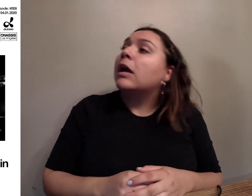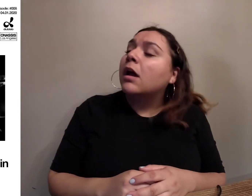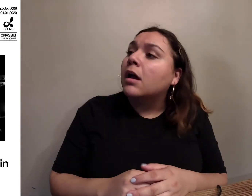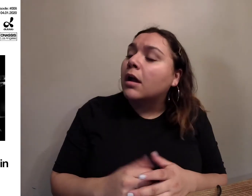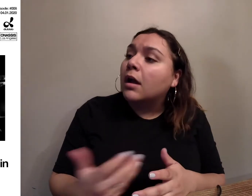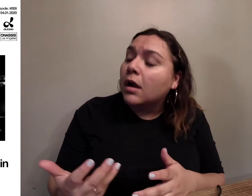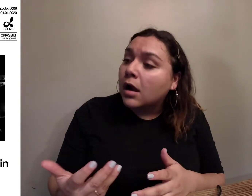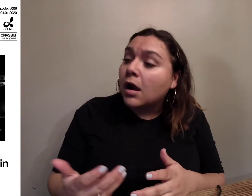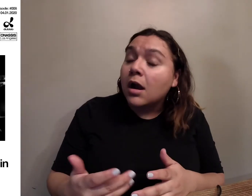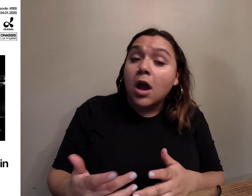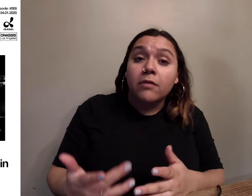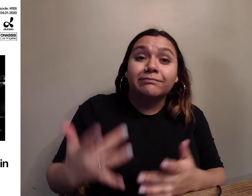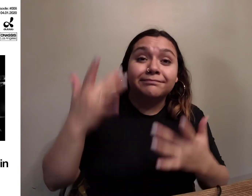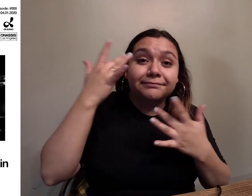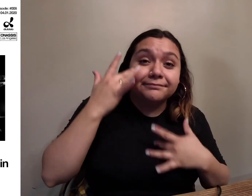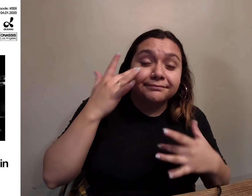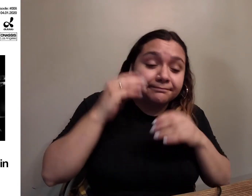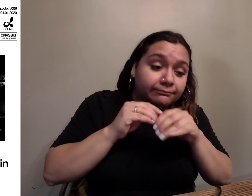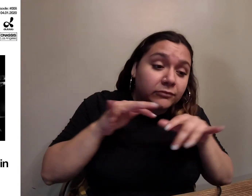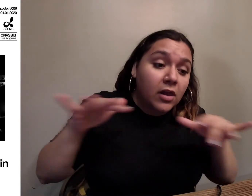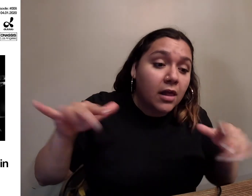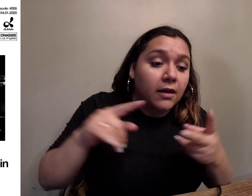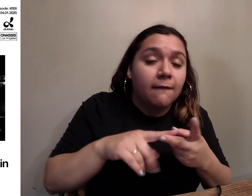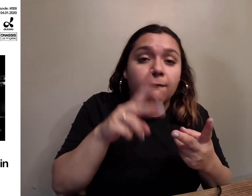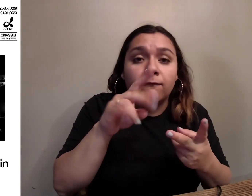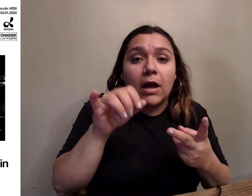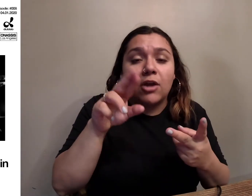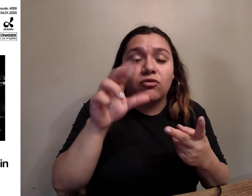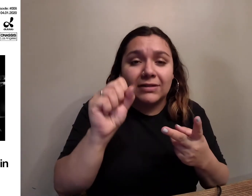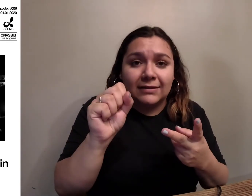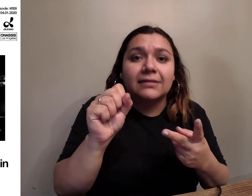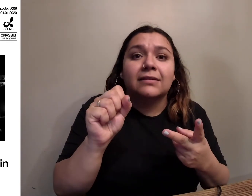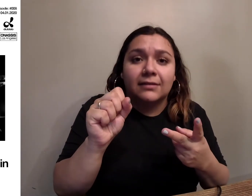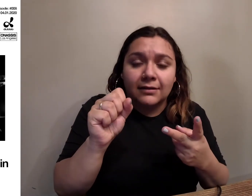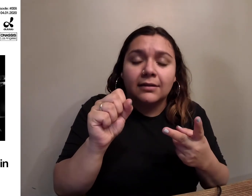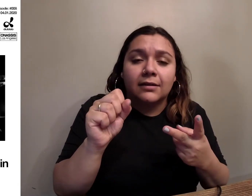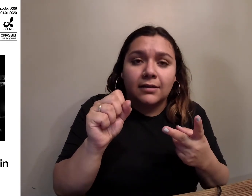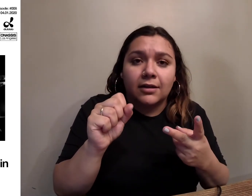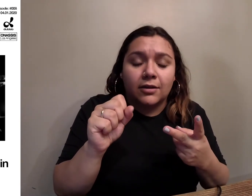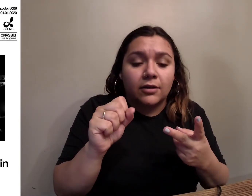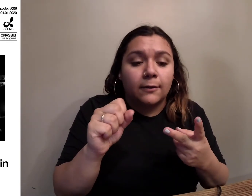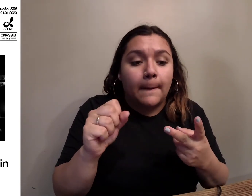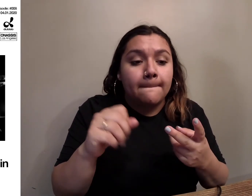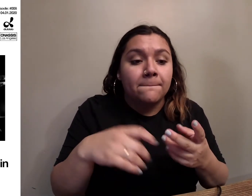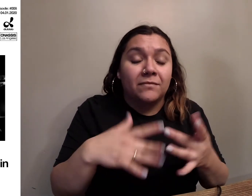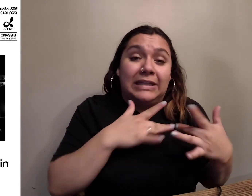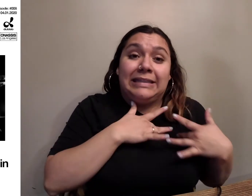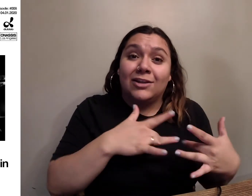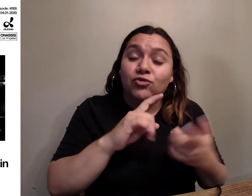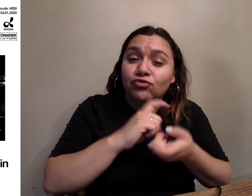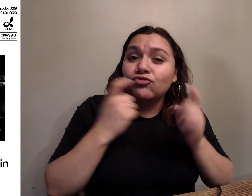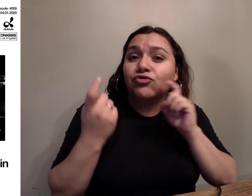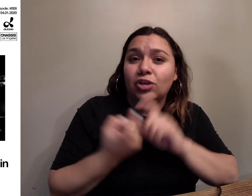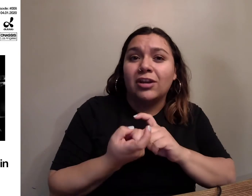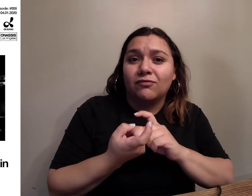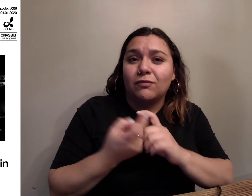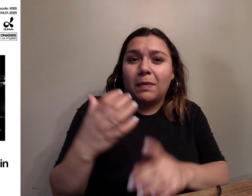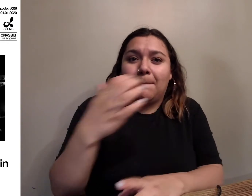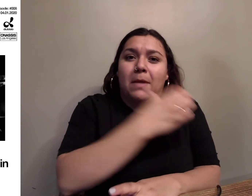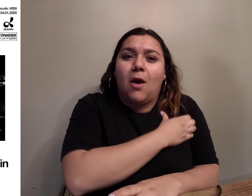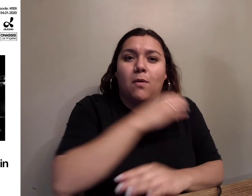Plagues, viruses often go together with shifts in imperial power balances,